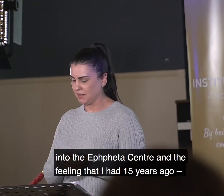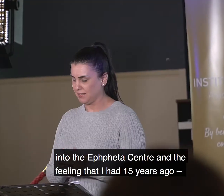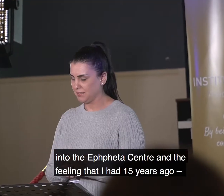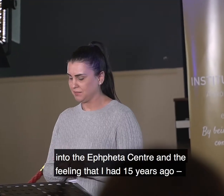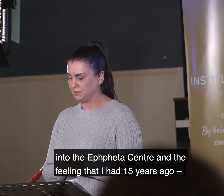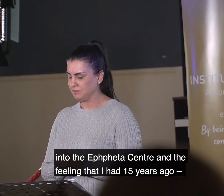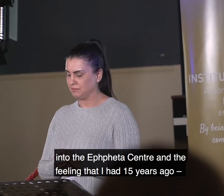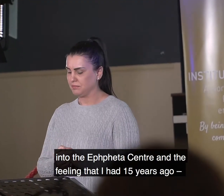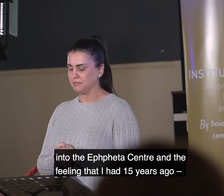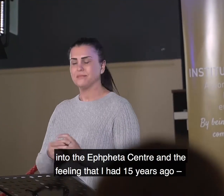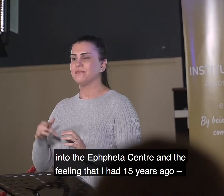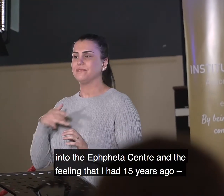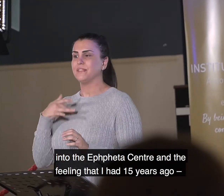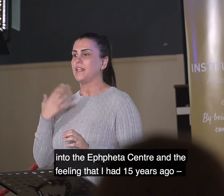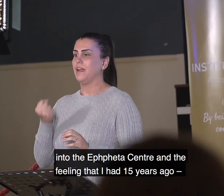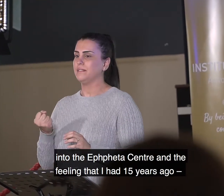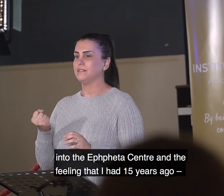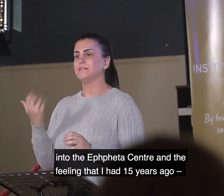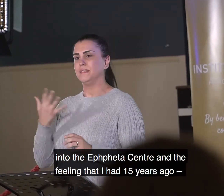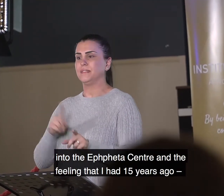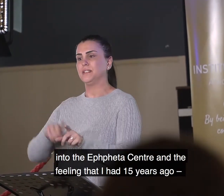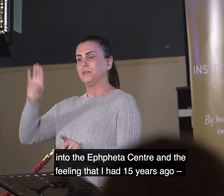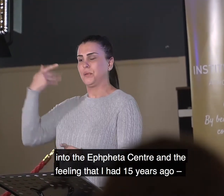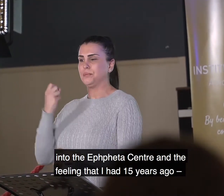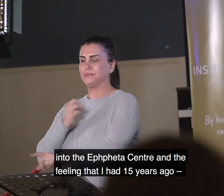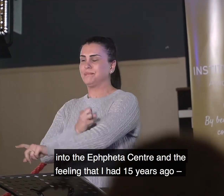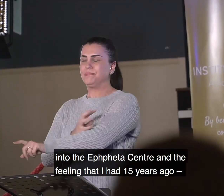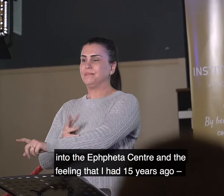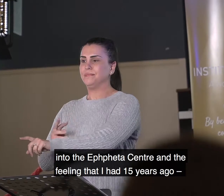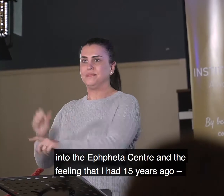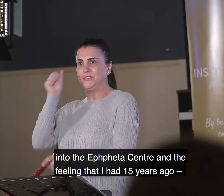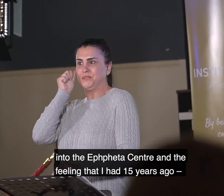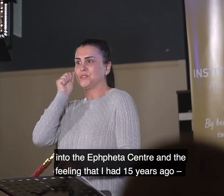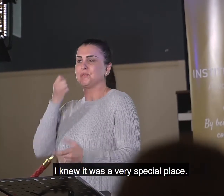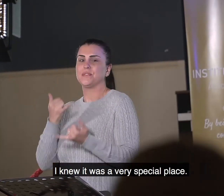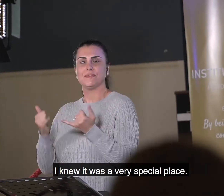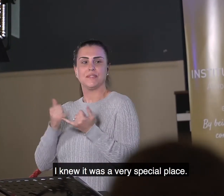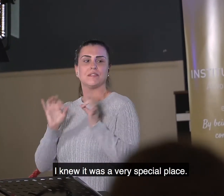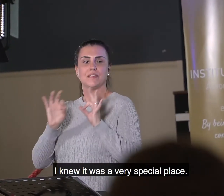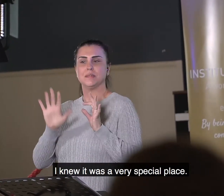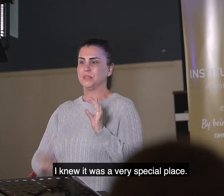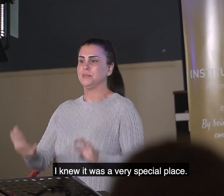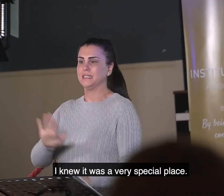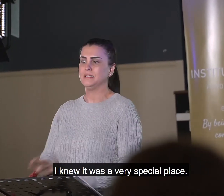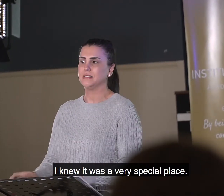Ephrata Centre and the feeling that I had 15 years ago. I knew it was a very special